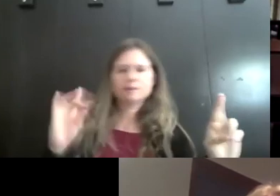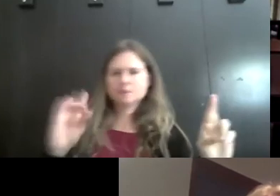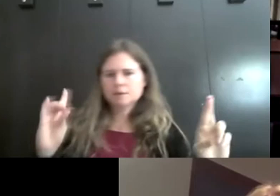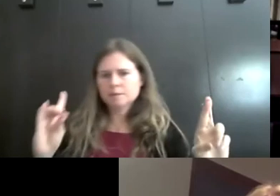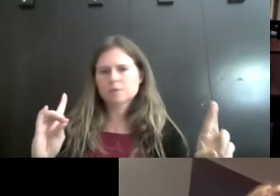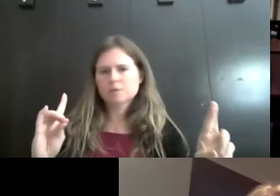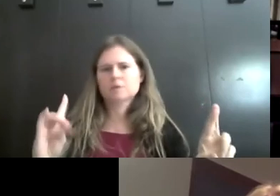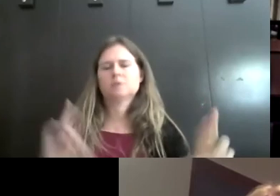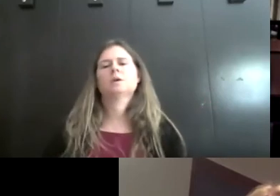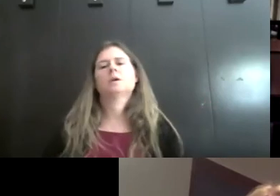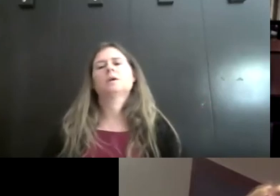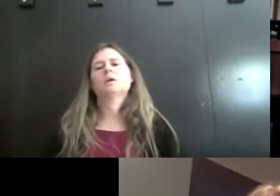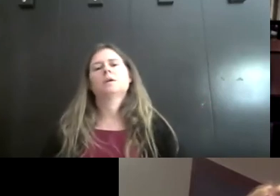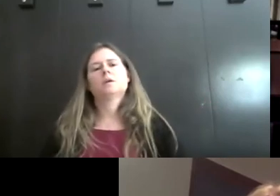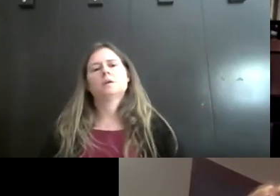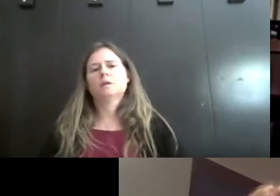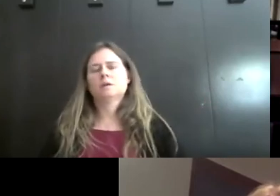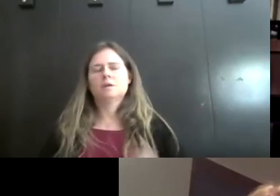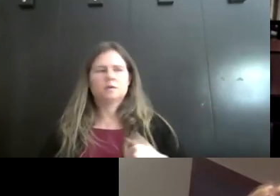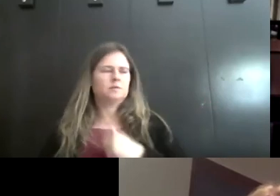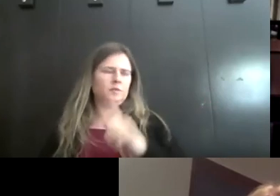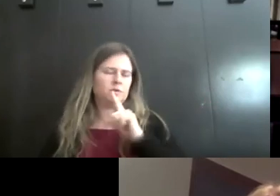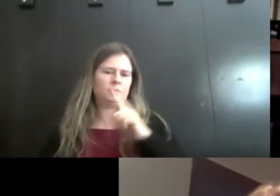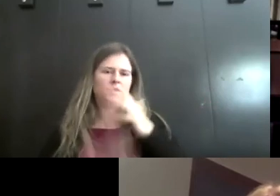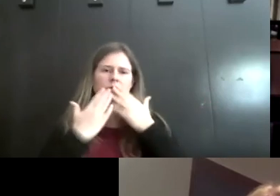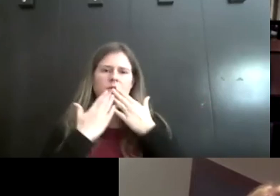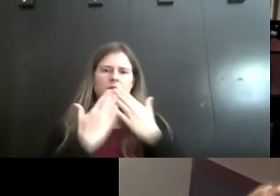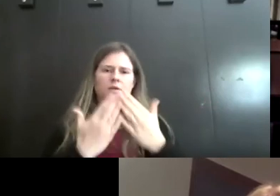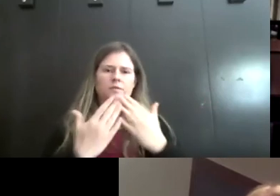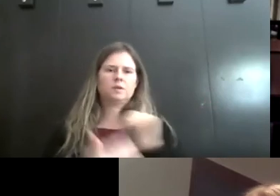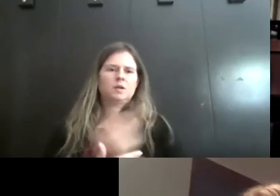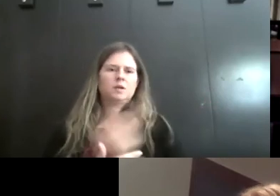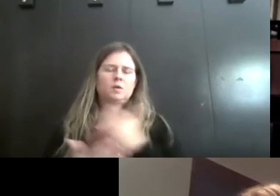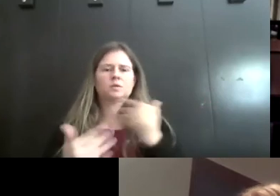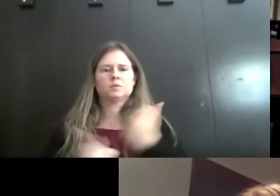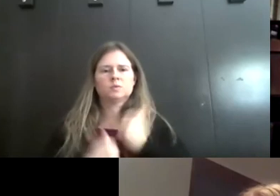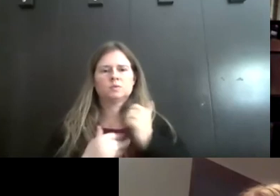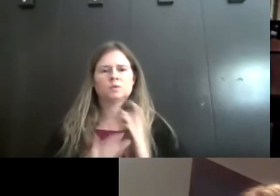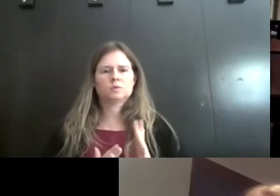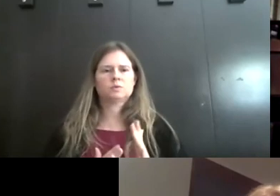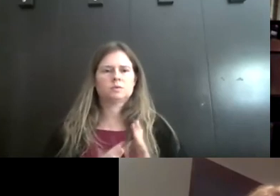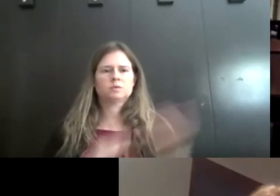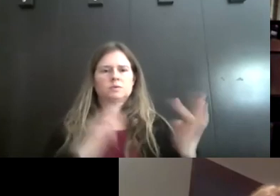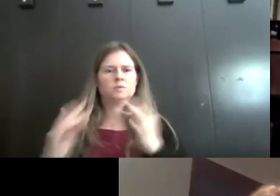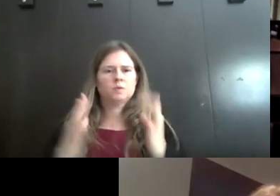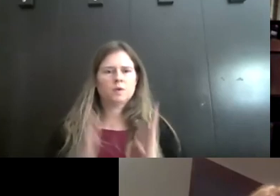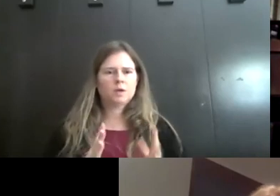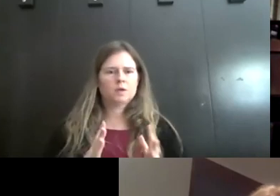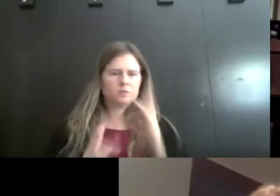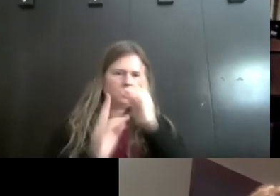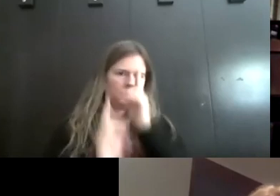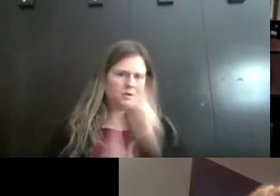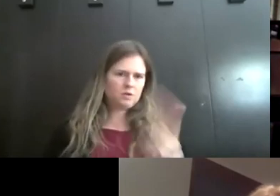and we're thankful that our soldiers and warriors are being acknowledged as